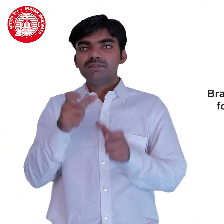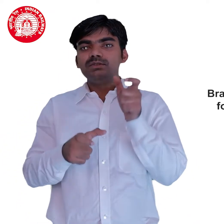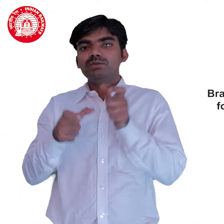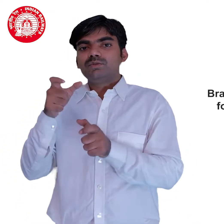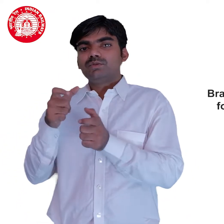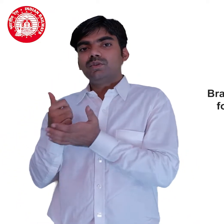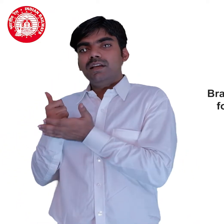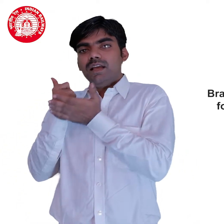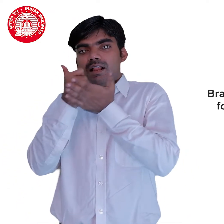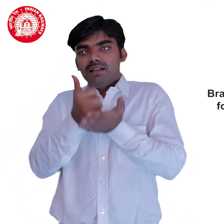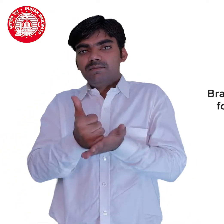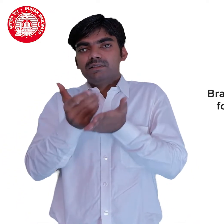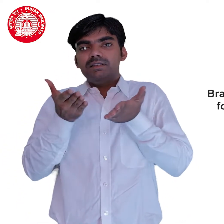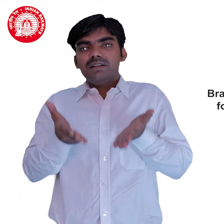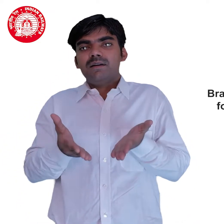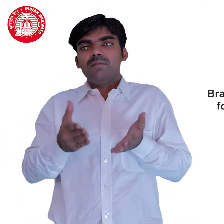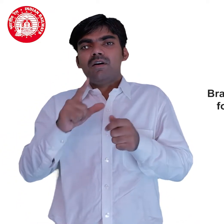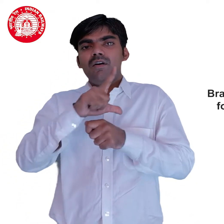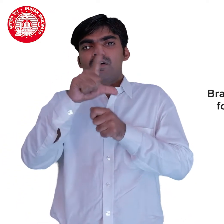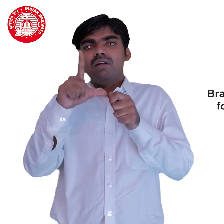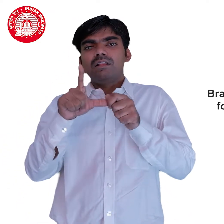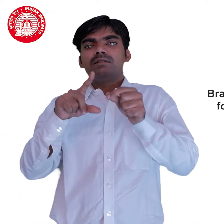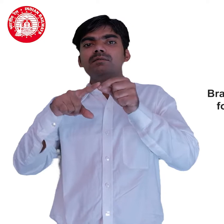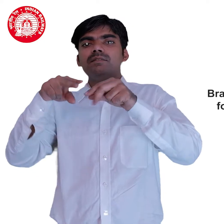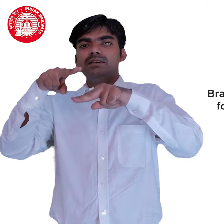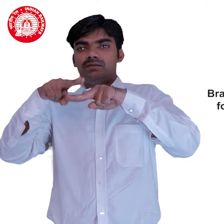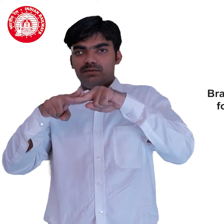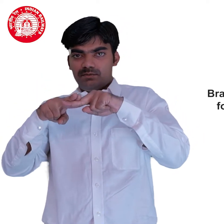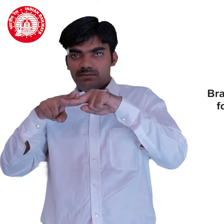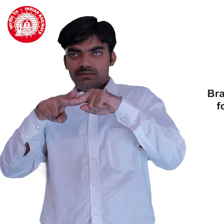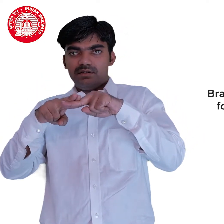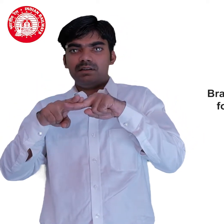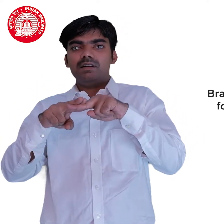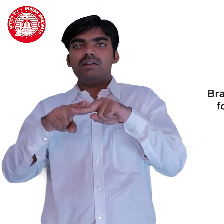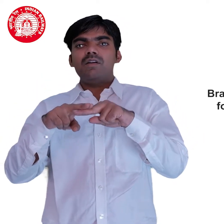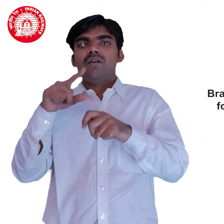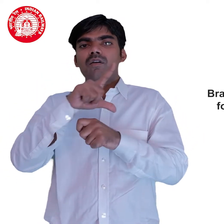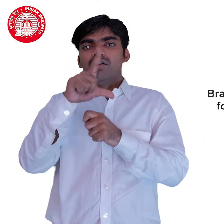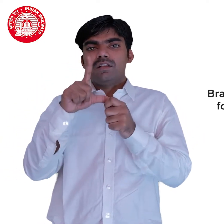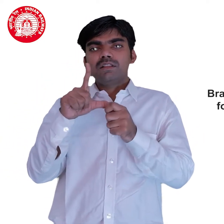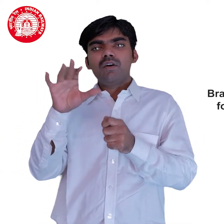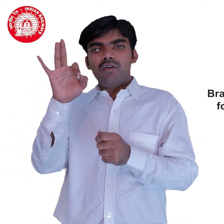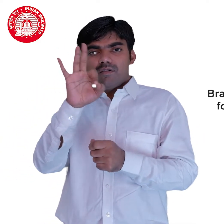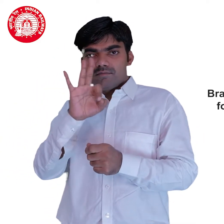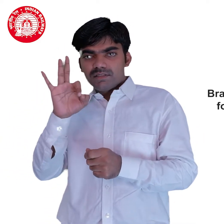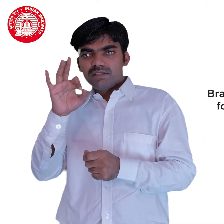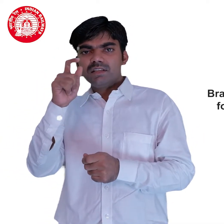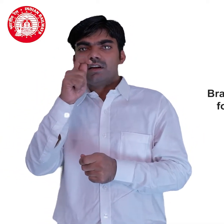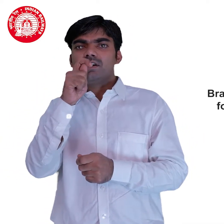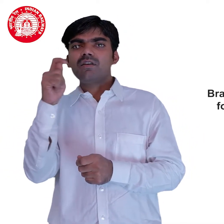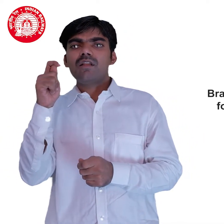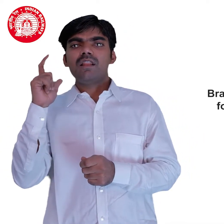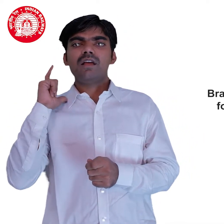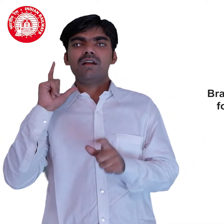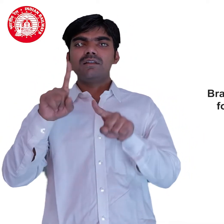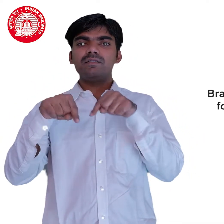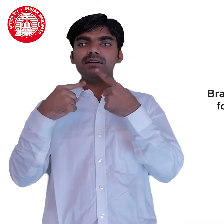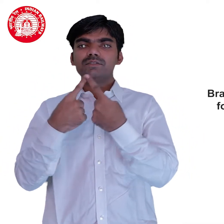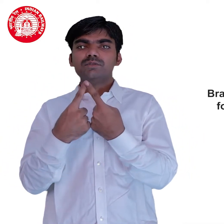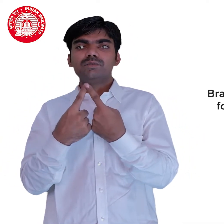Braille signages have been installed for all the offices and facilities like toilets, waiting hall,